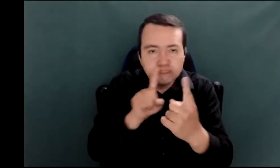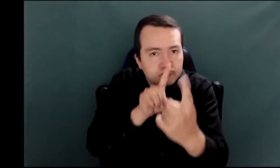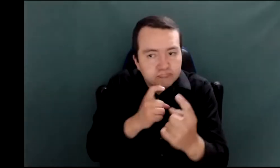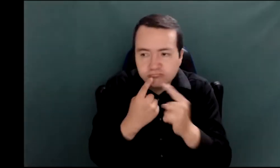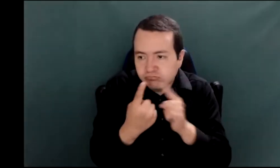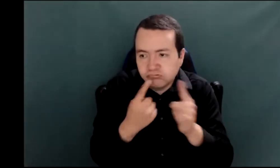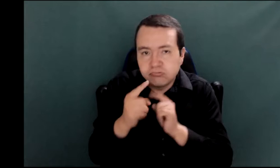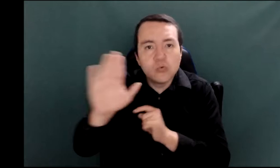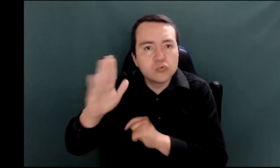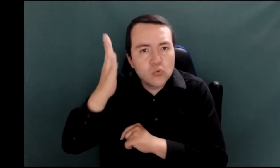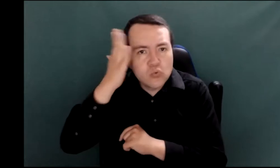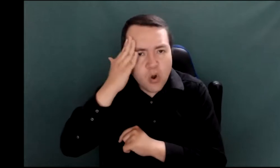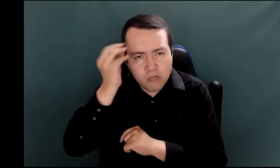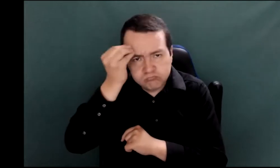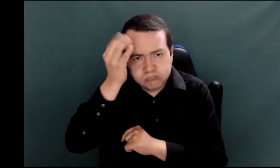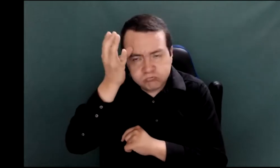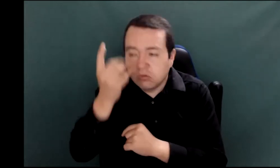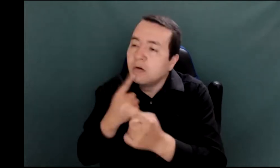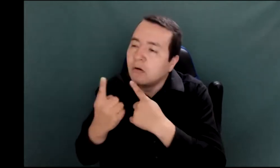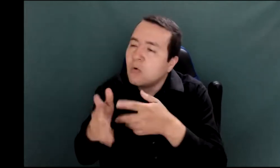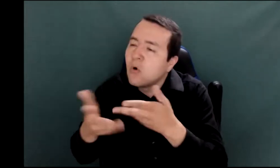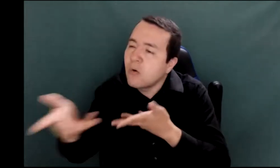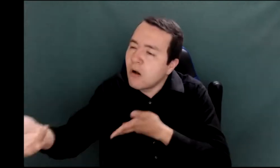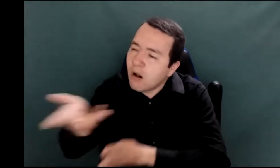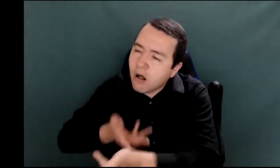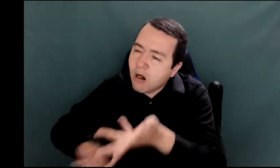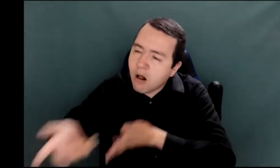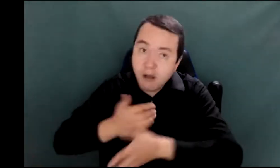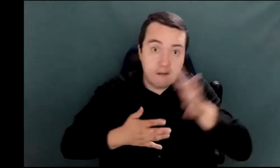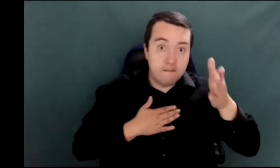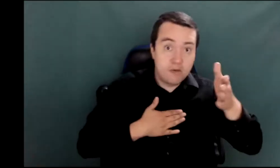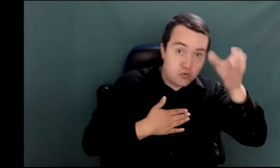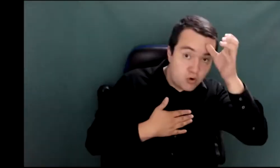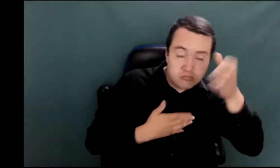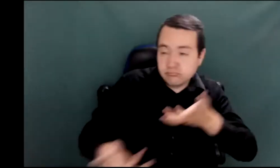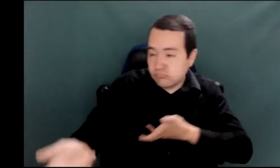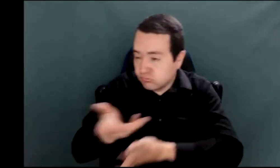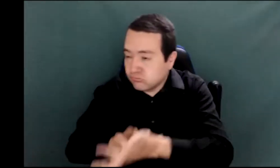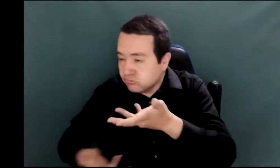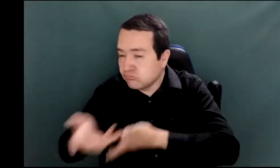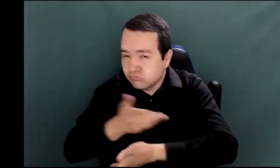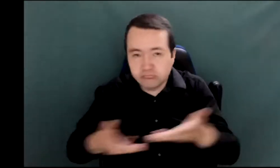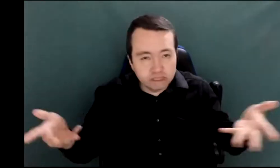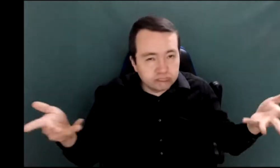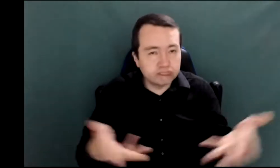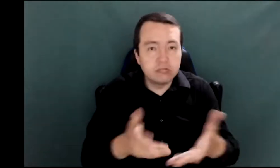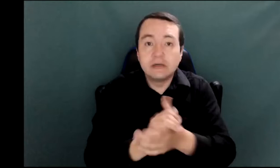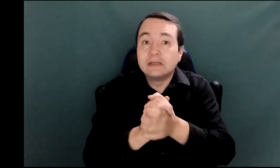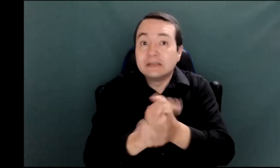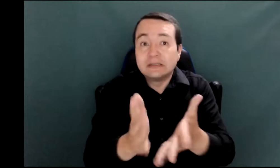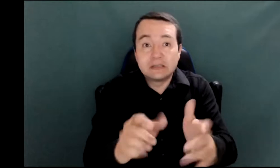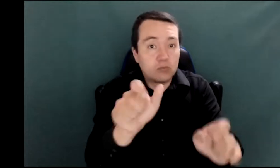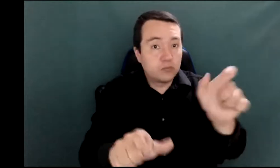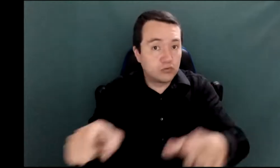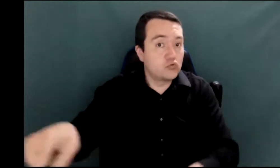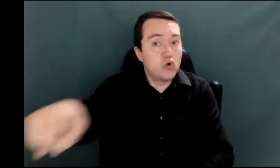knowledge dialogue. And I would like to introduce the distinguished panelists who will be with us today.